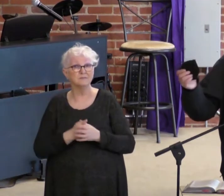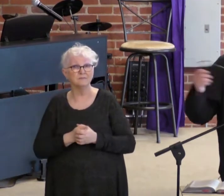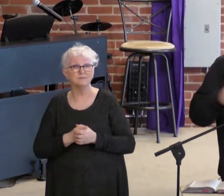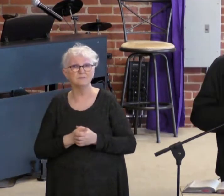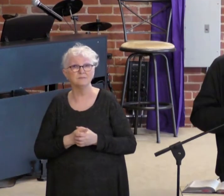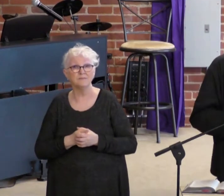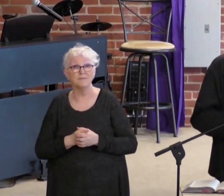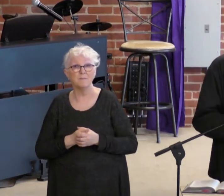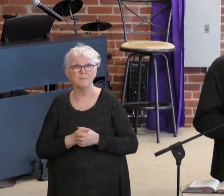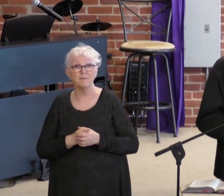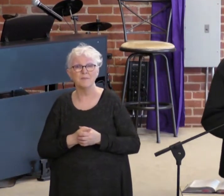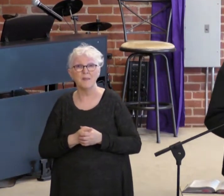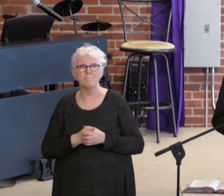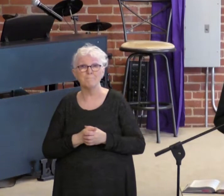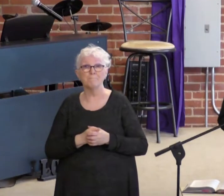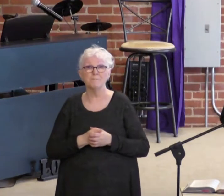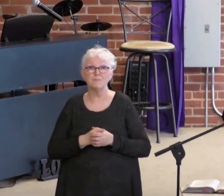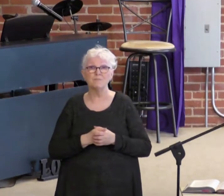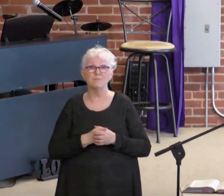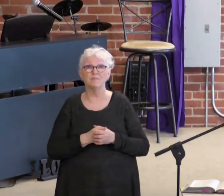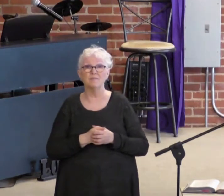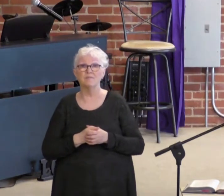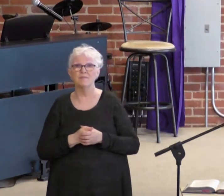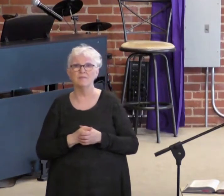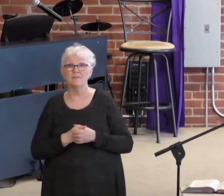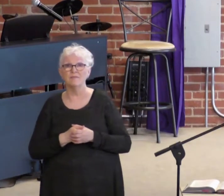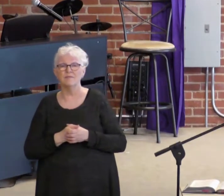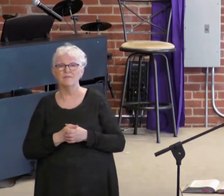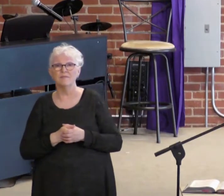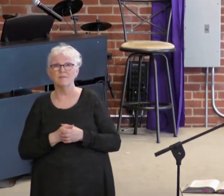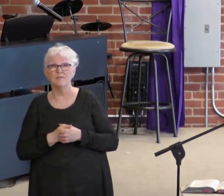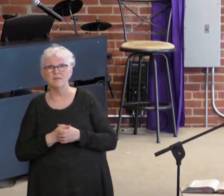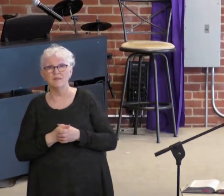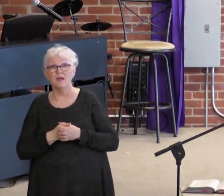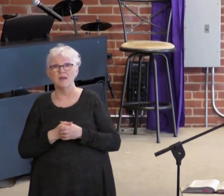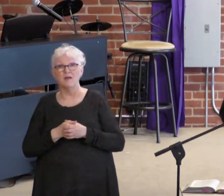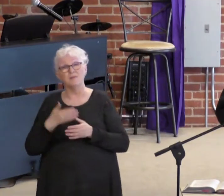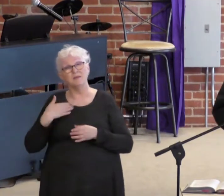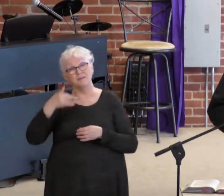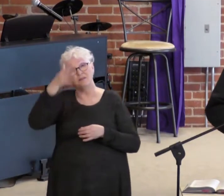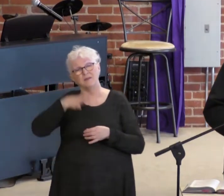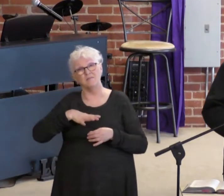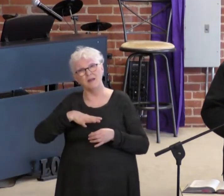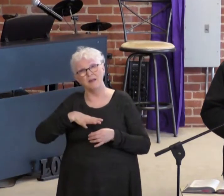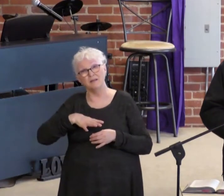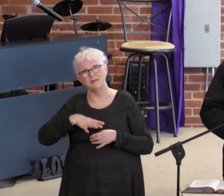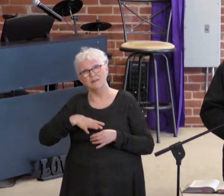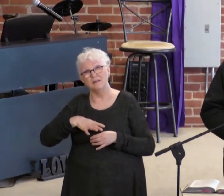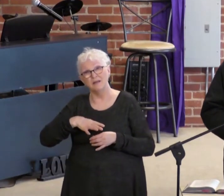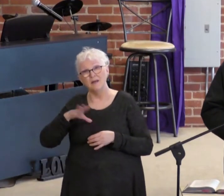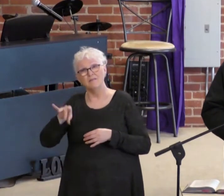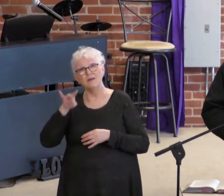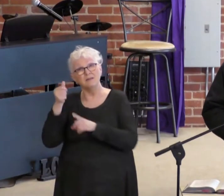But he got down in there, he got so low, he was looking around in the mud of the pig pen, trying to find a kernel of